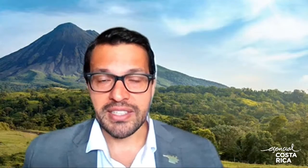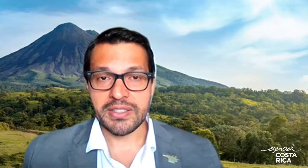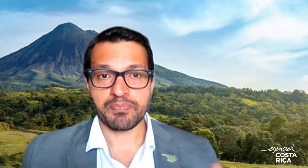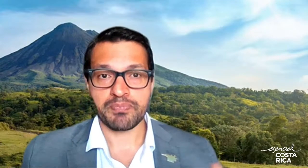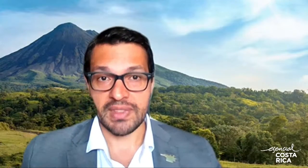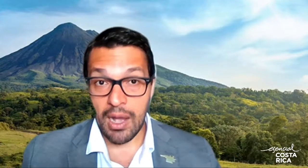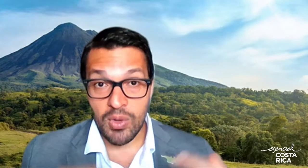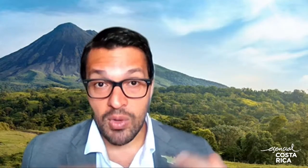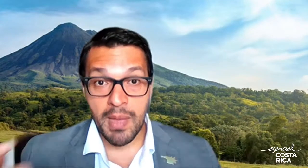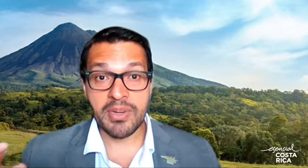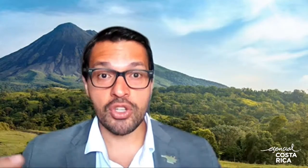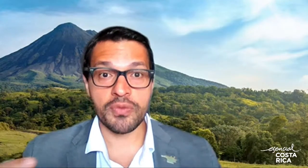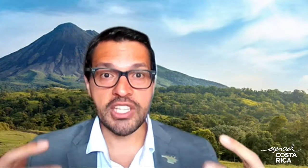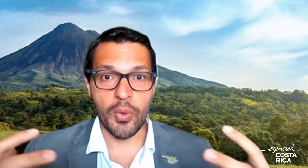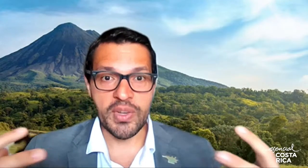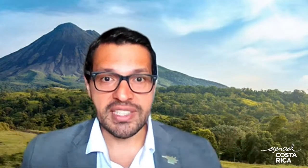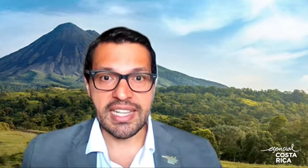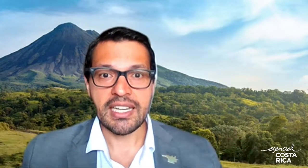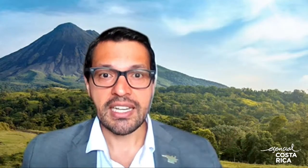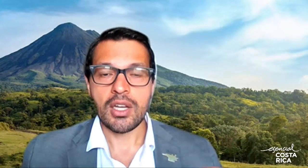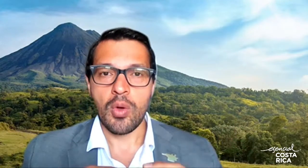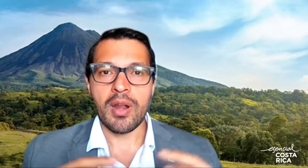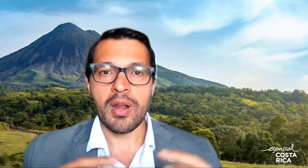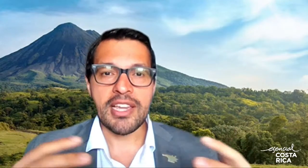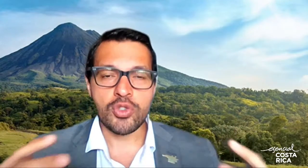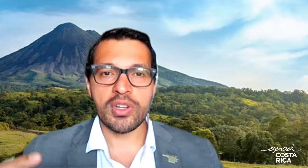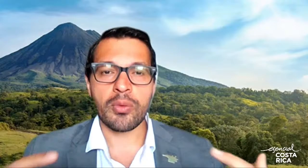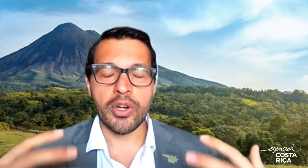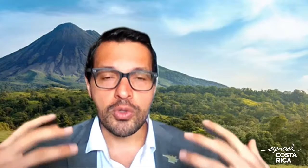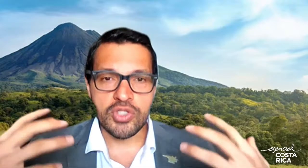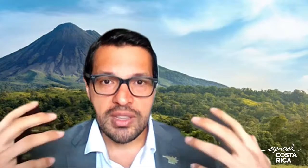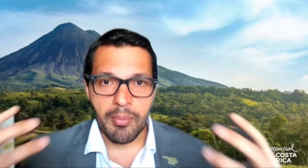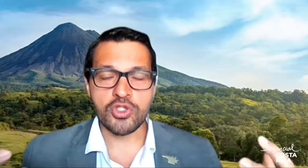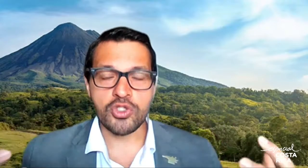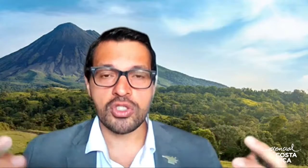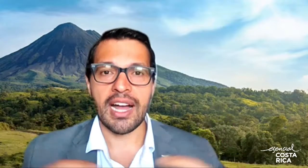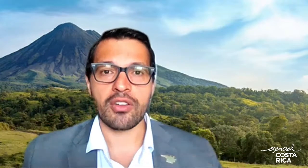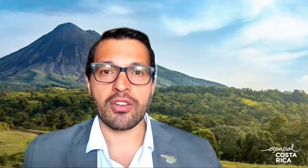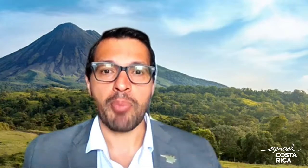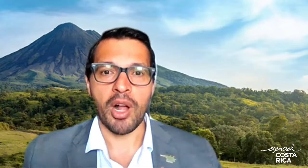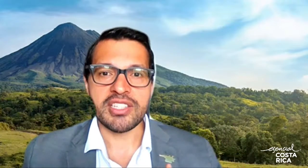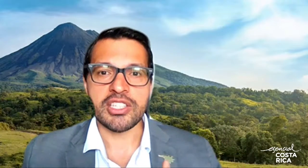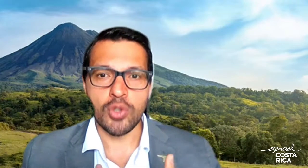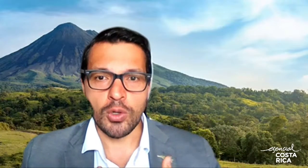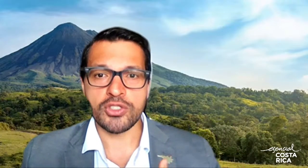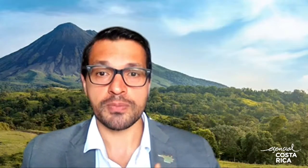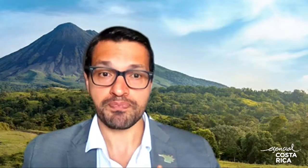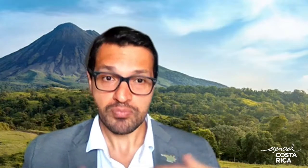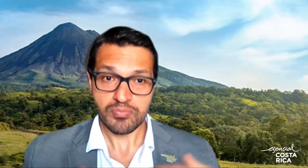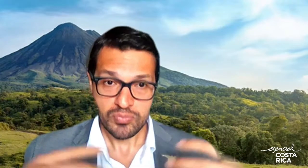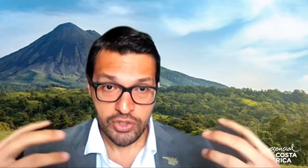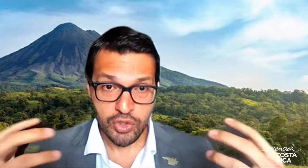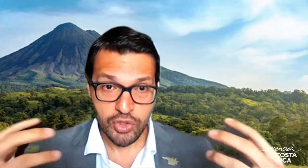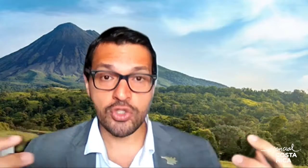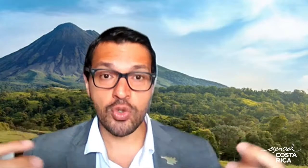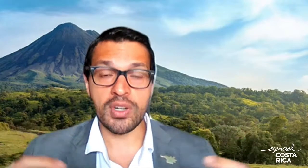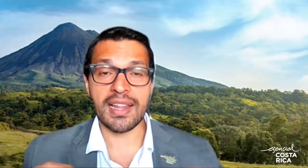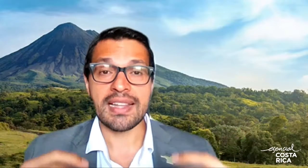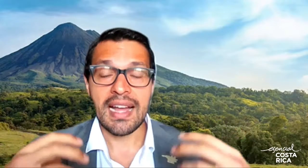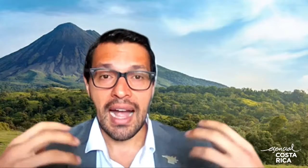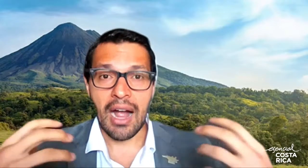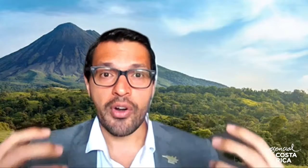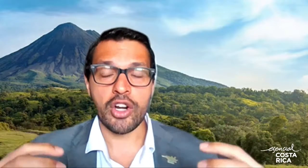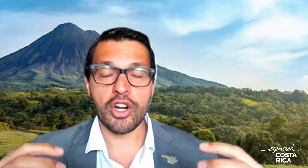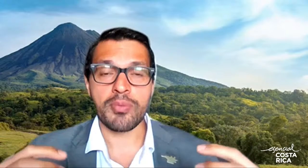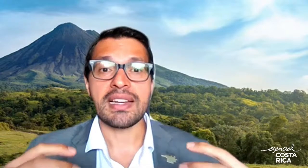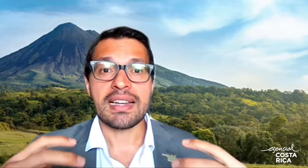best practices. Now, as members of the OECD, we want to make sure that we're using the most out of the policy tools to make